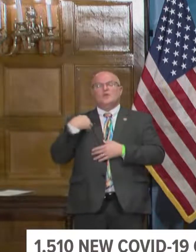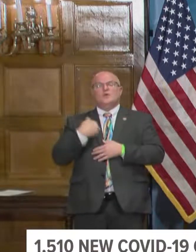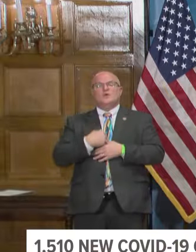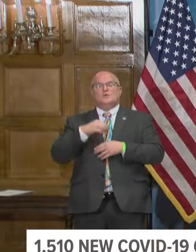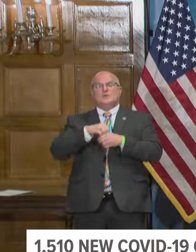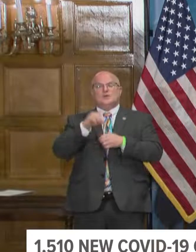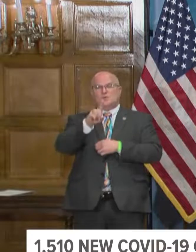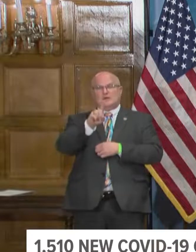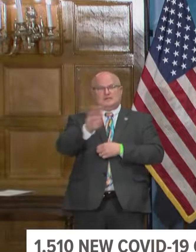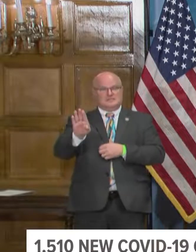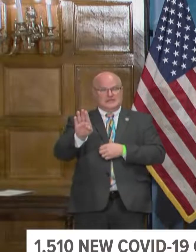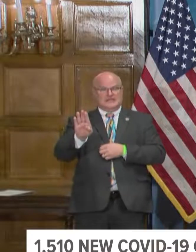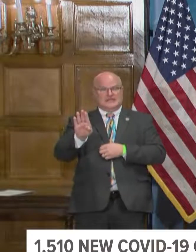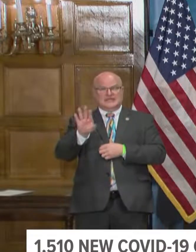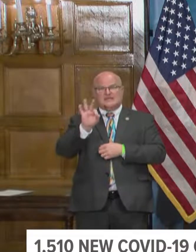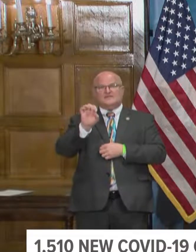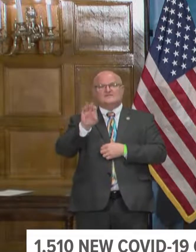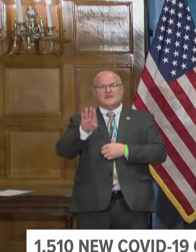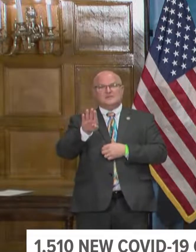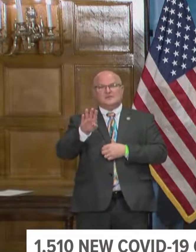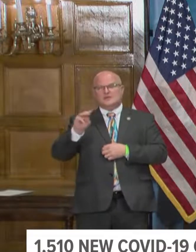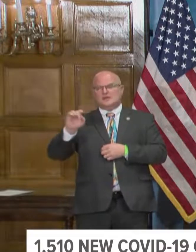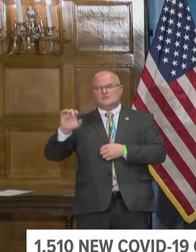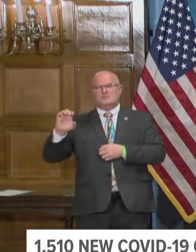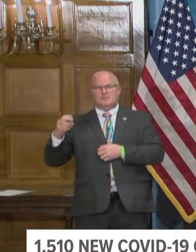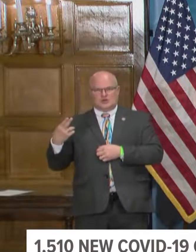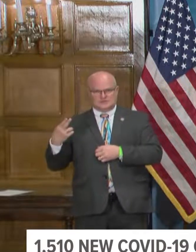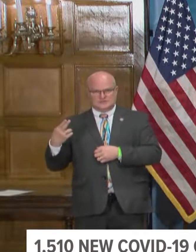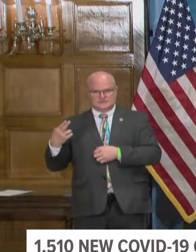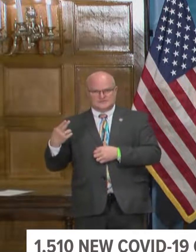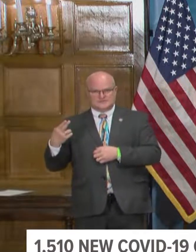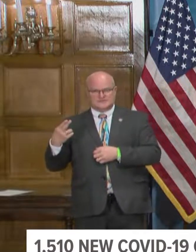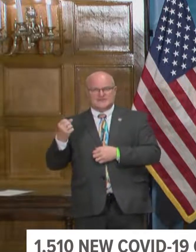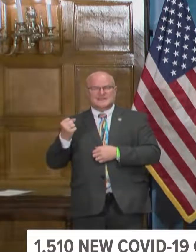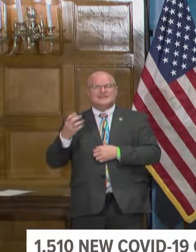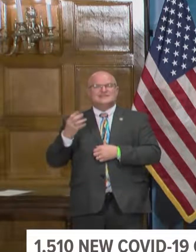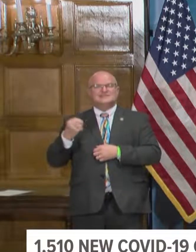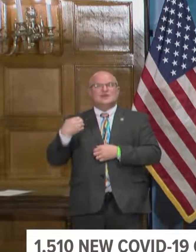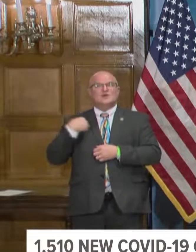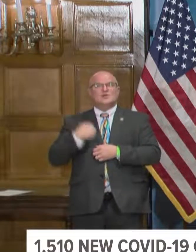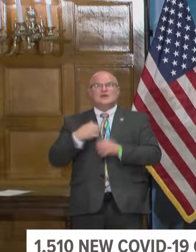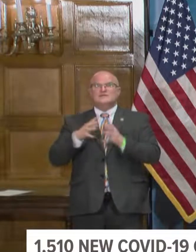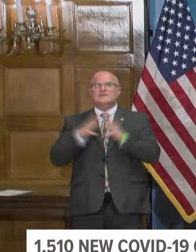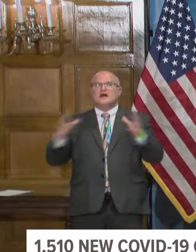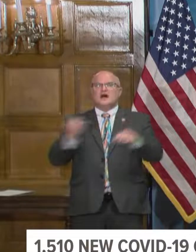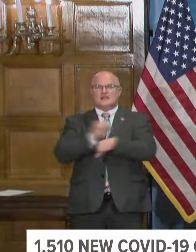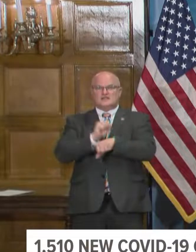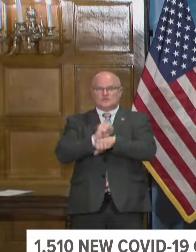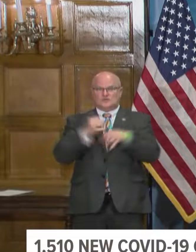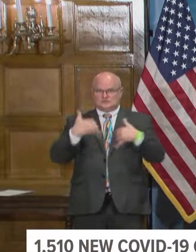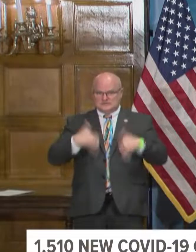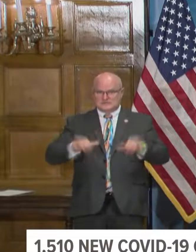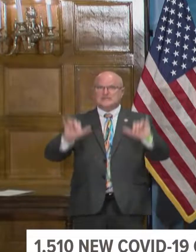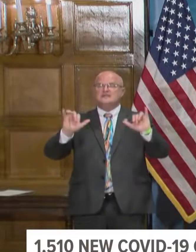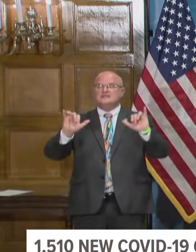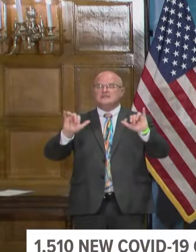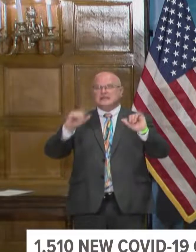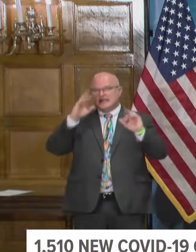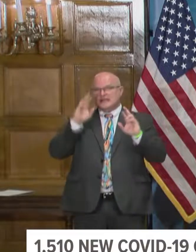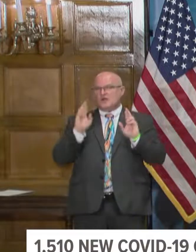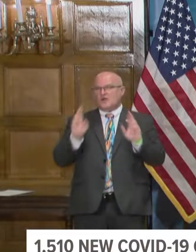in 1B in February and March. And so we've got a lot of work to do, and our hope is